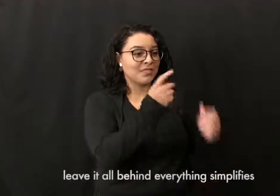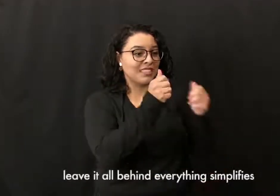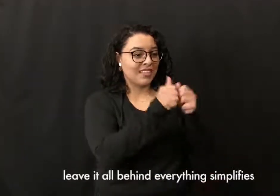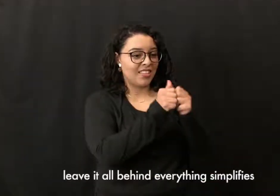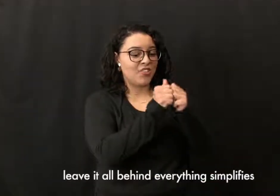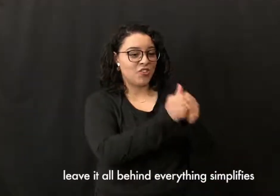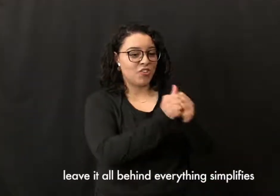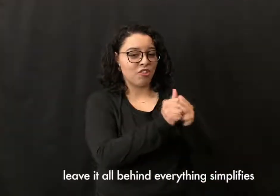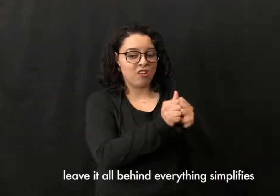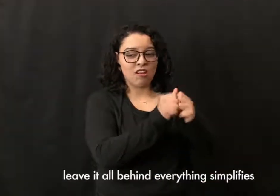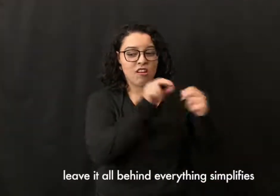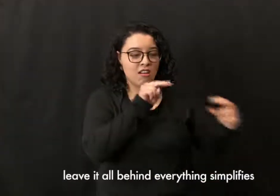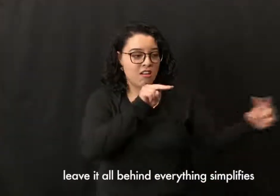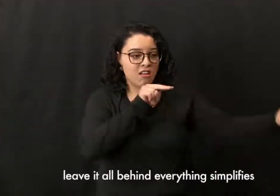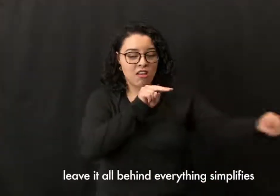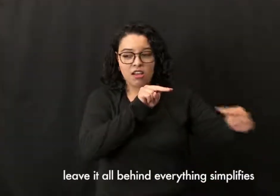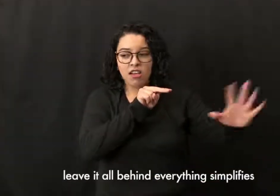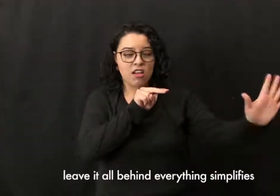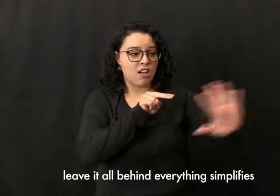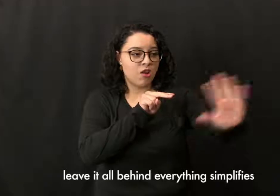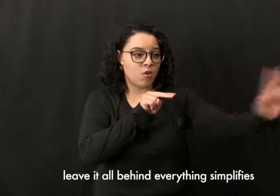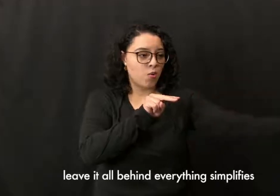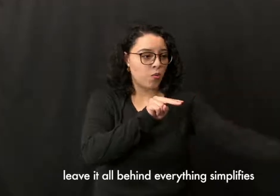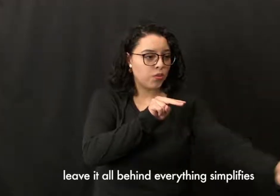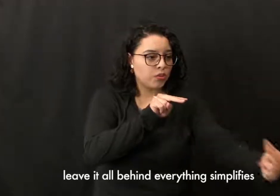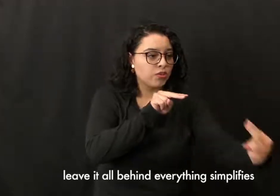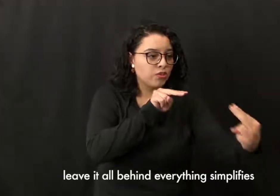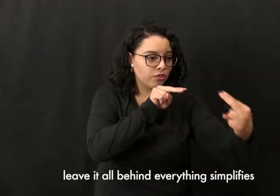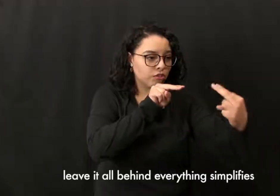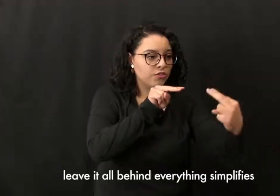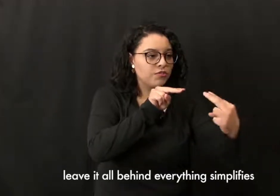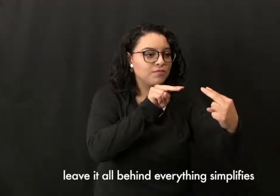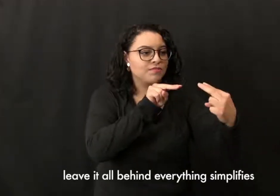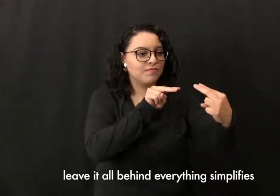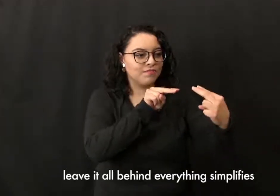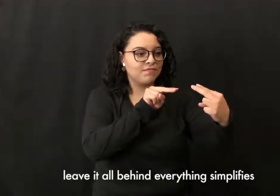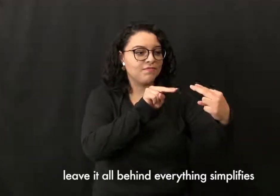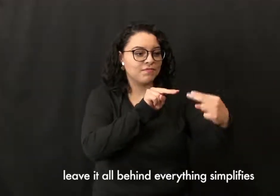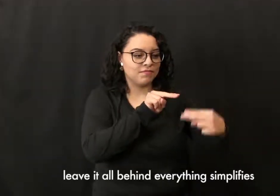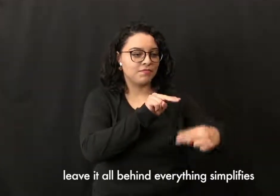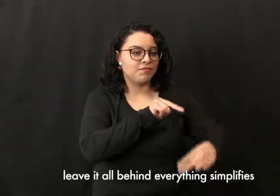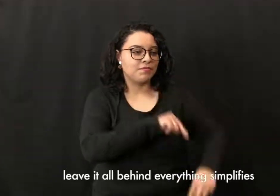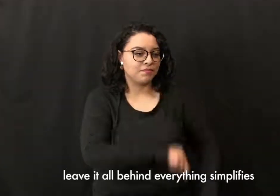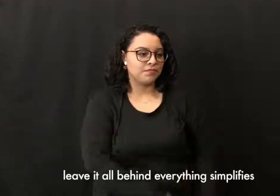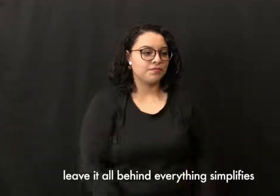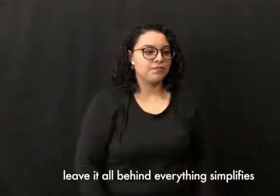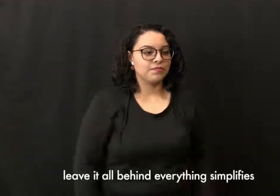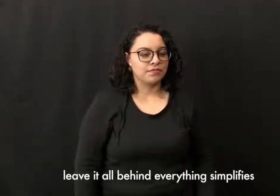Leave it all behind, everything simplifies